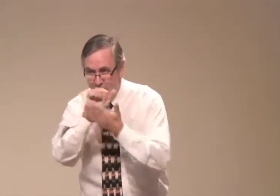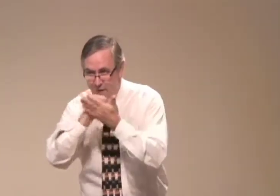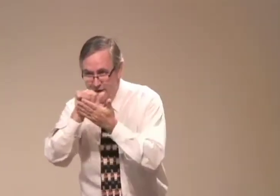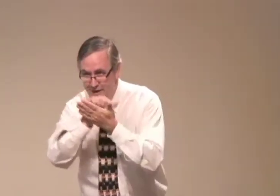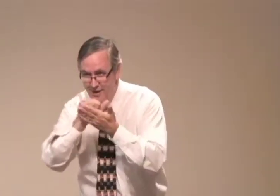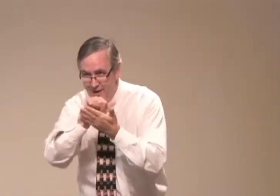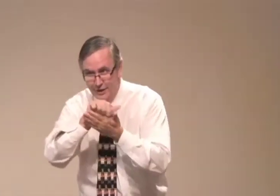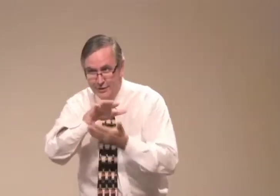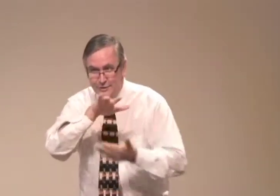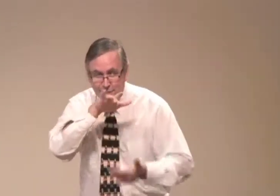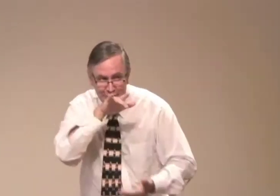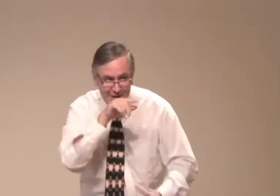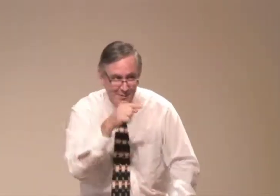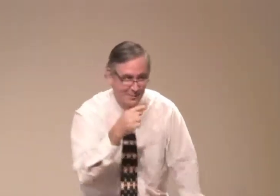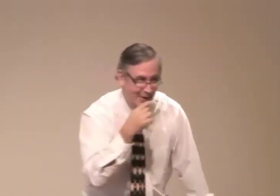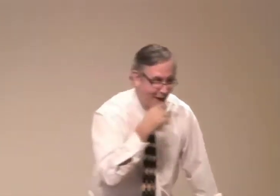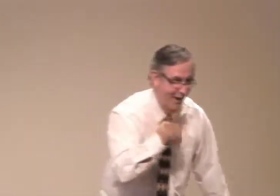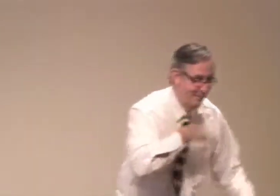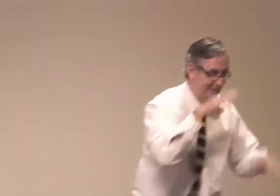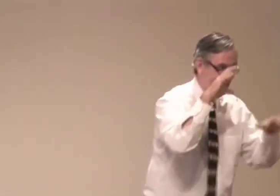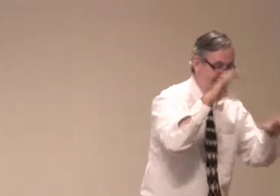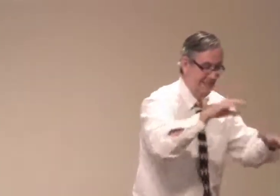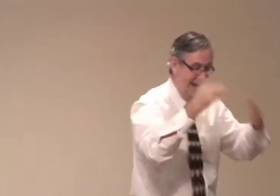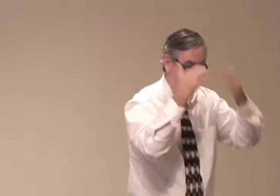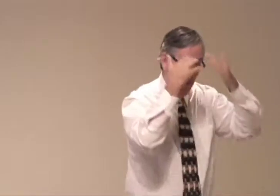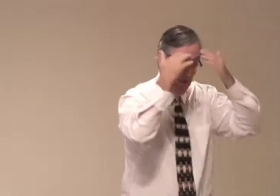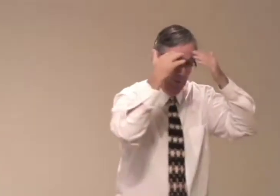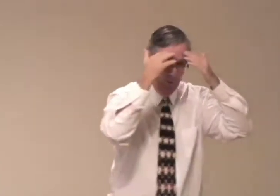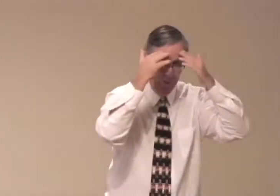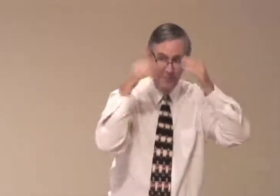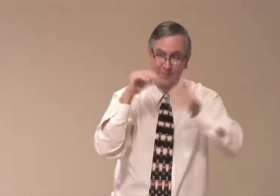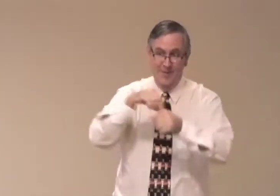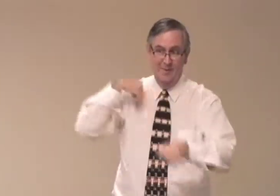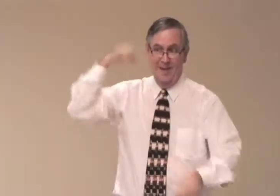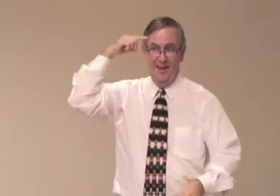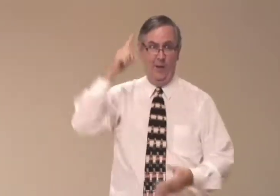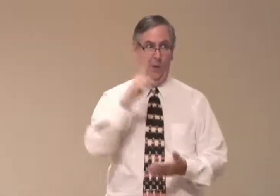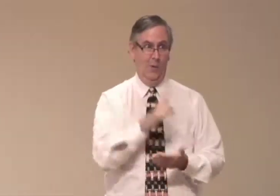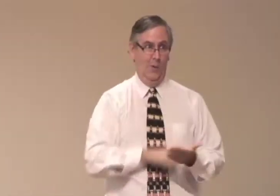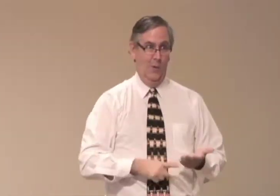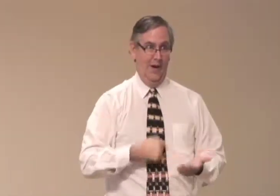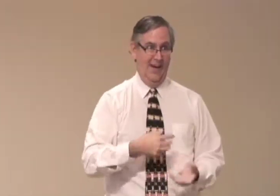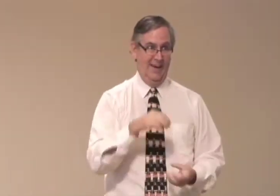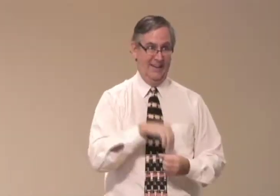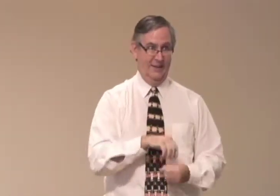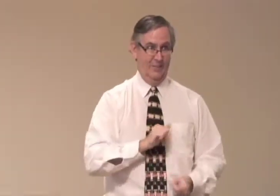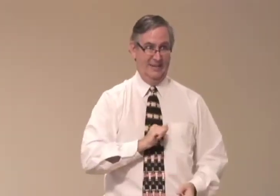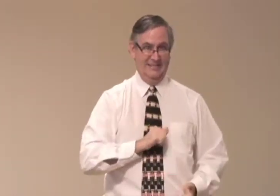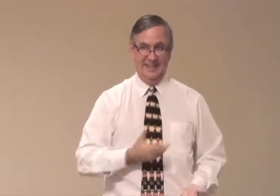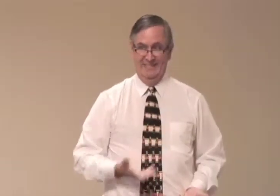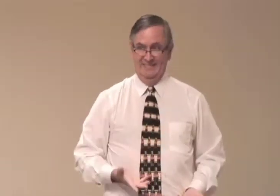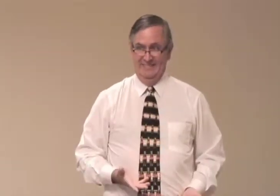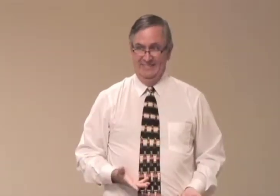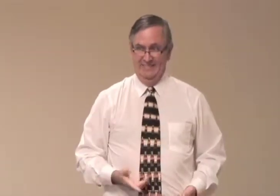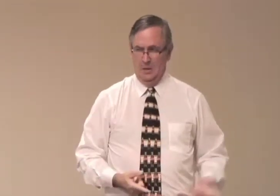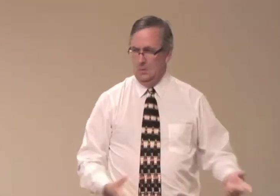I felt like I needed to go wash my eyes after he got done. I had never seen anything like it. I thought, what did I get